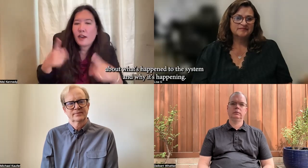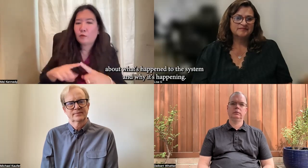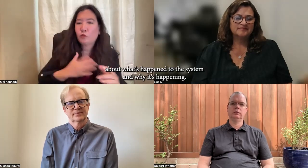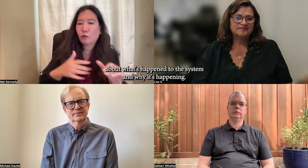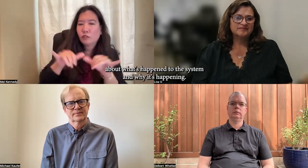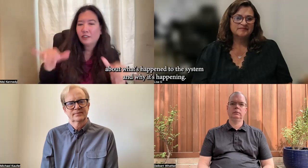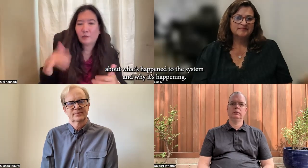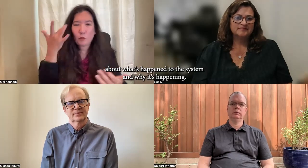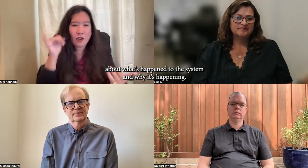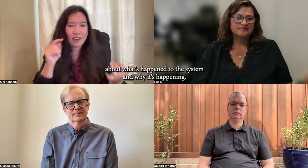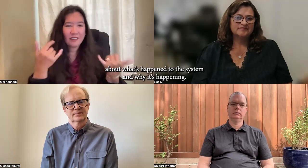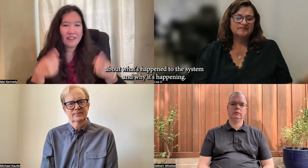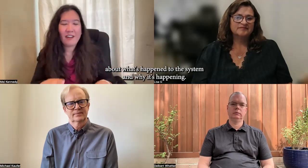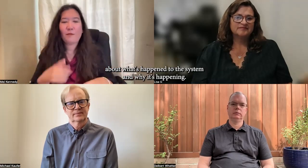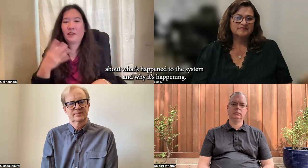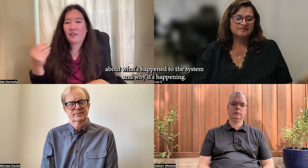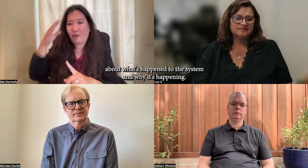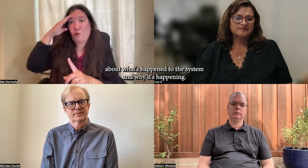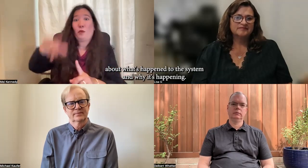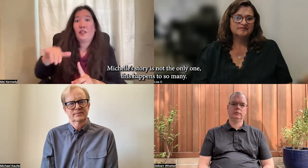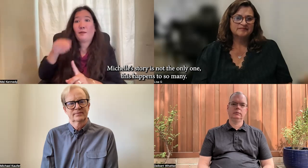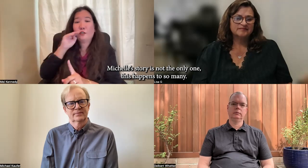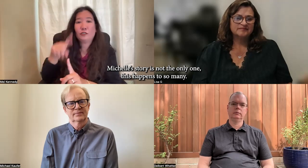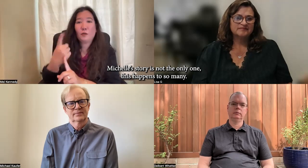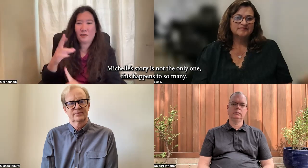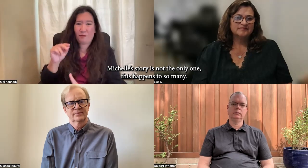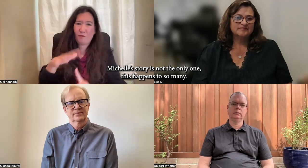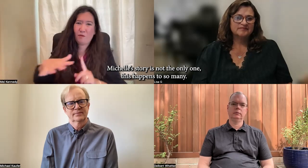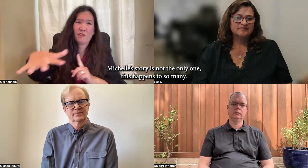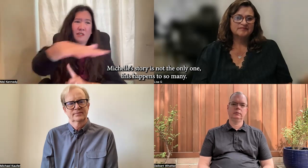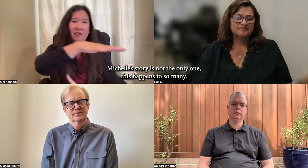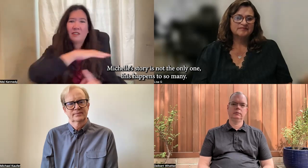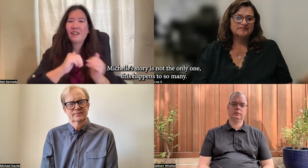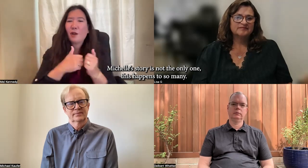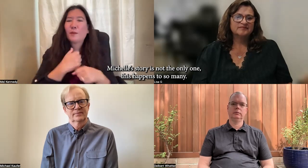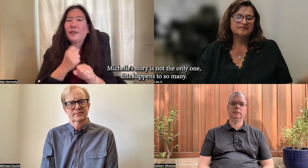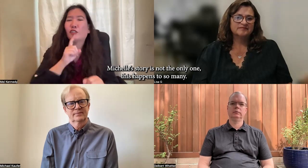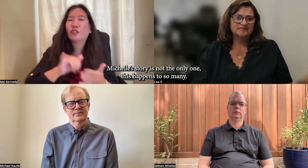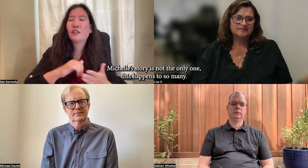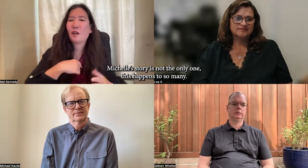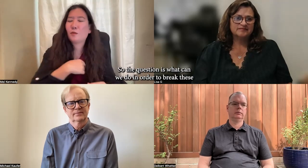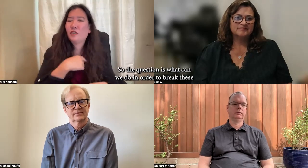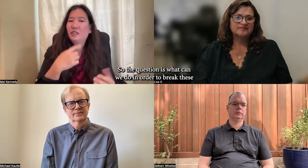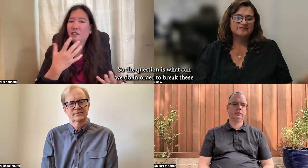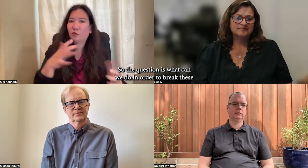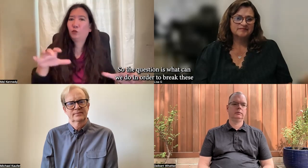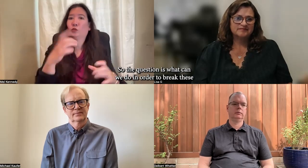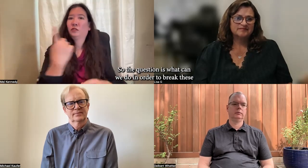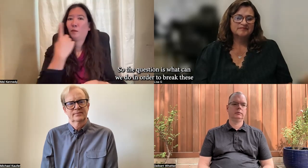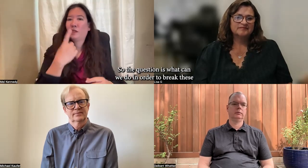system and why it's happening. Michelle's story is not the only one. This happens to so many. So the question is